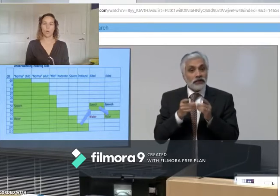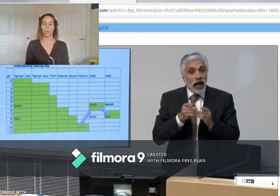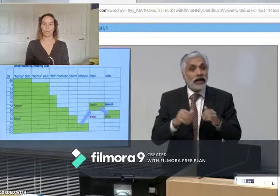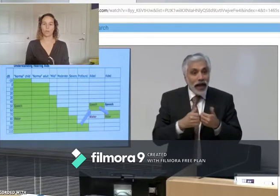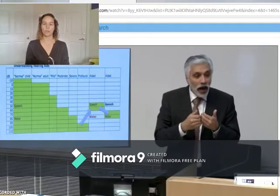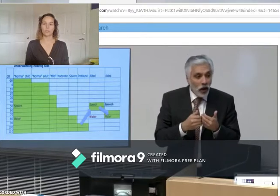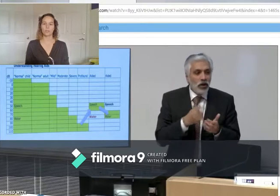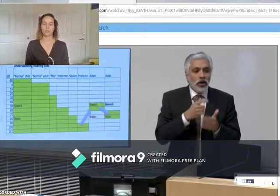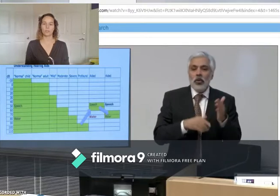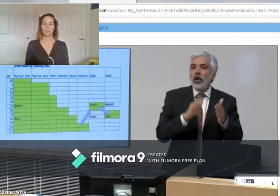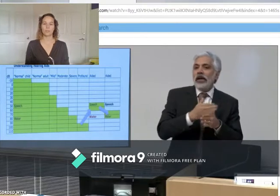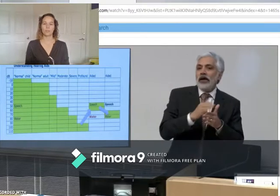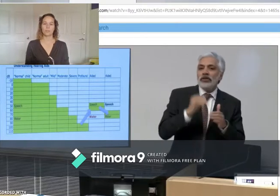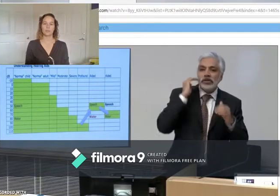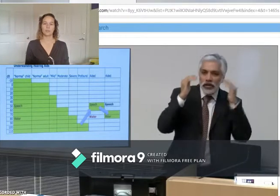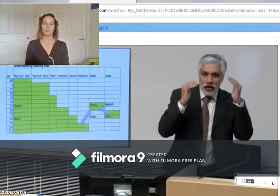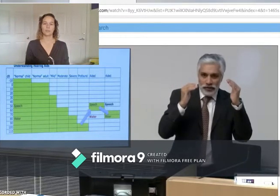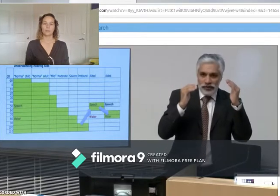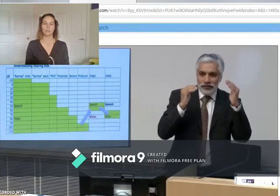is O.